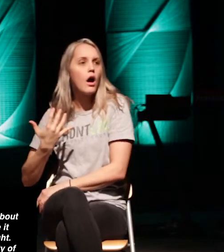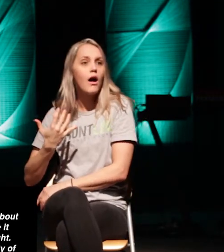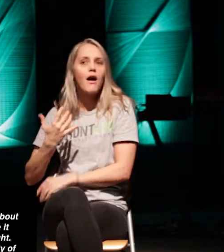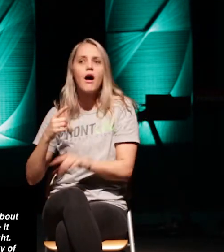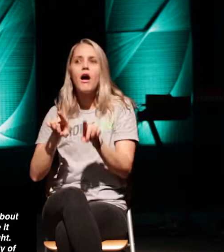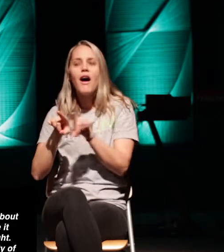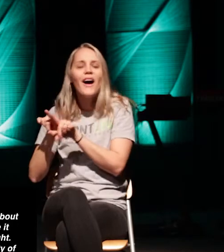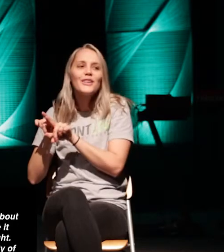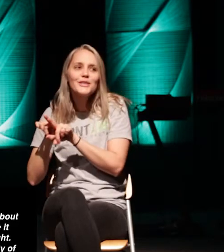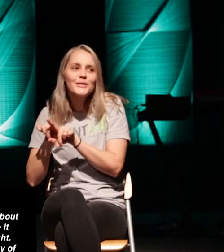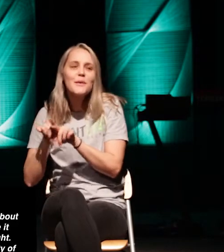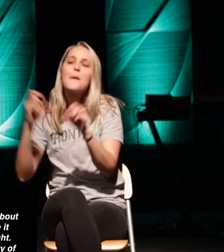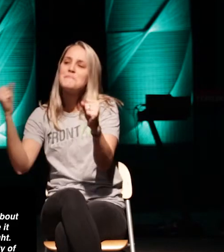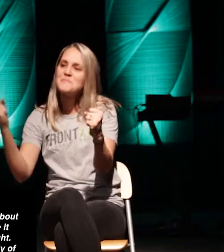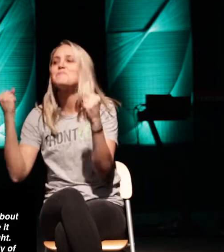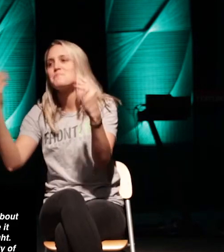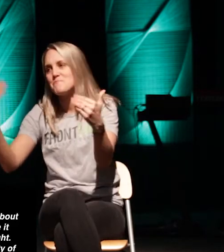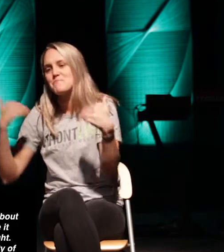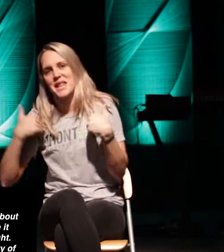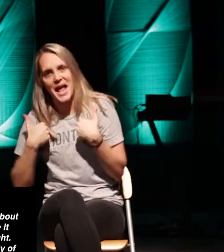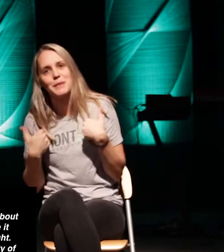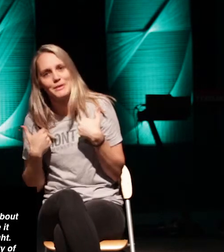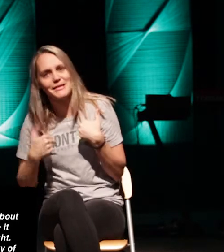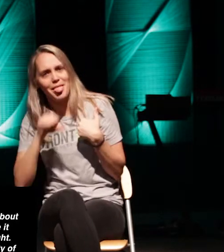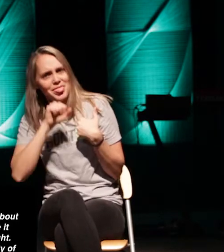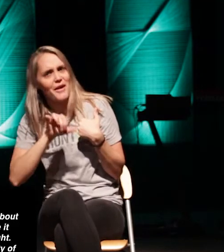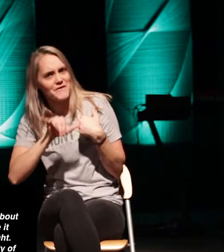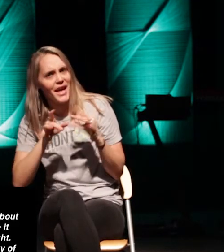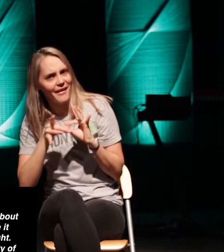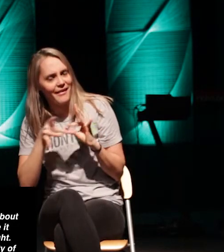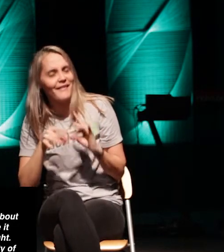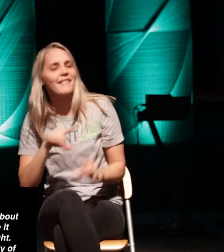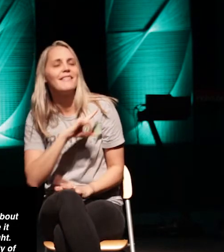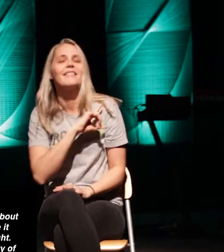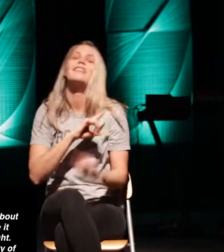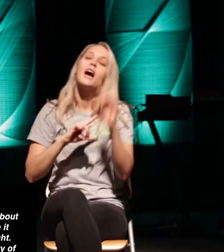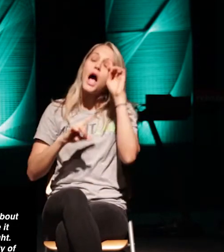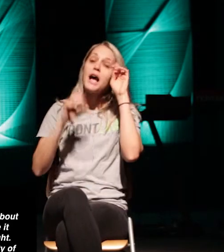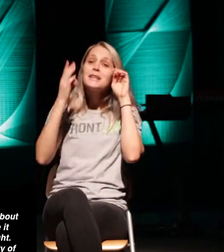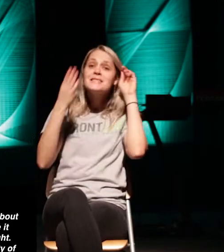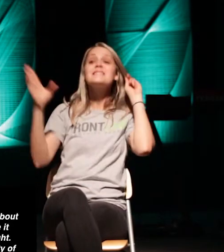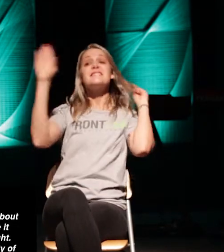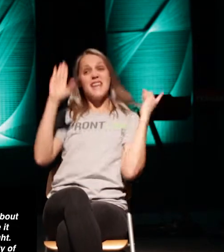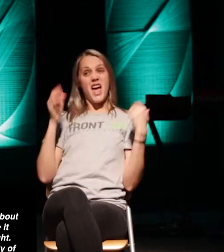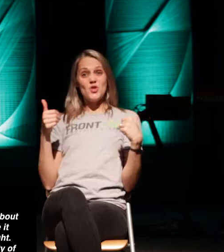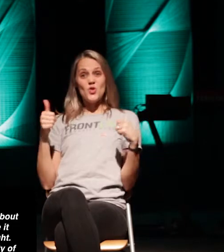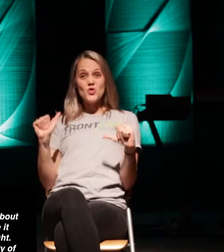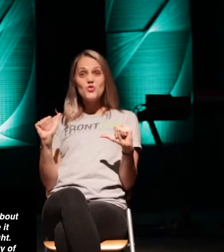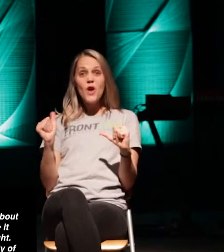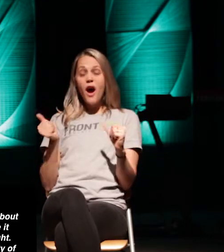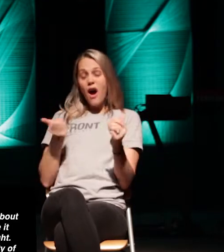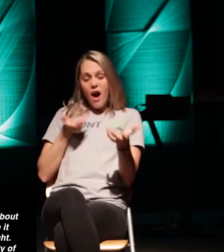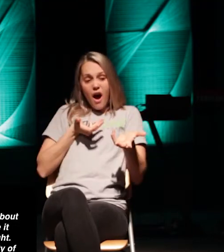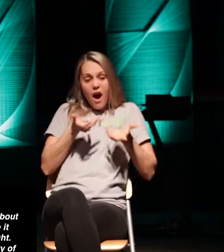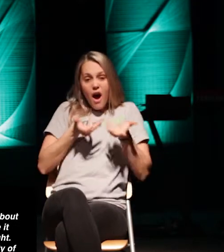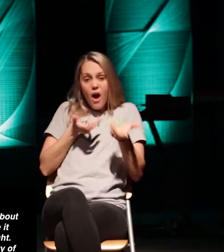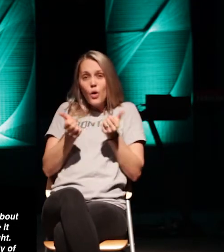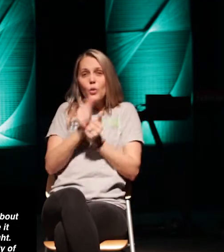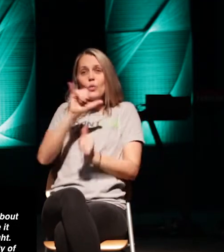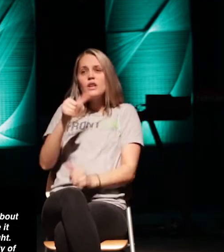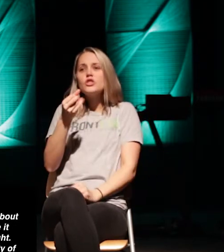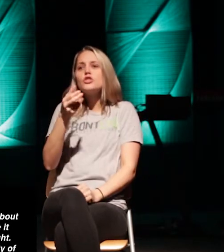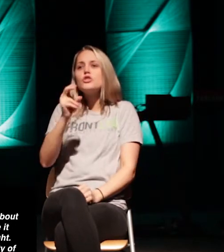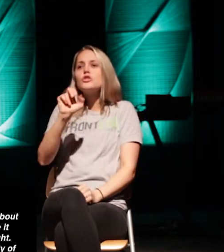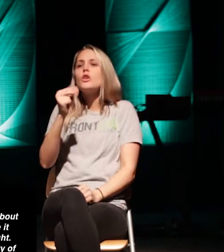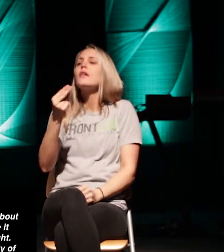many animals. Here's what God's trying to communicate to Jonah. Even if you don't care about